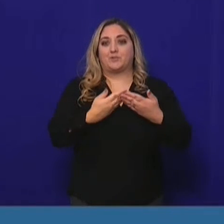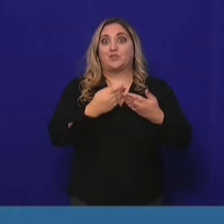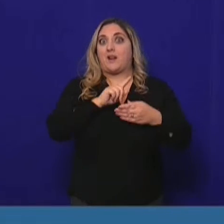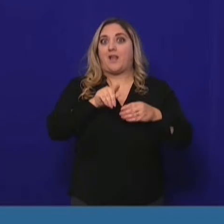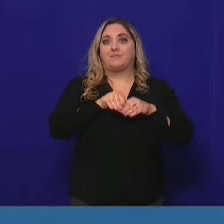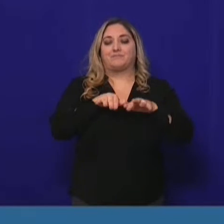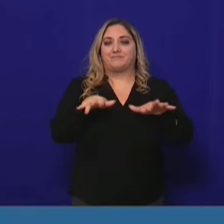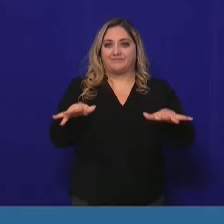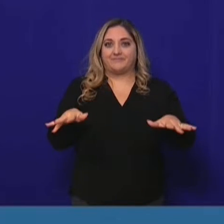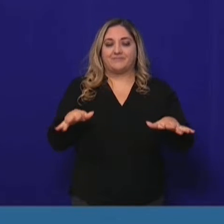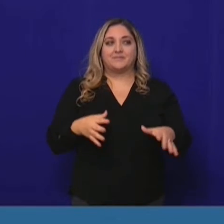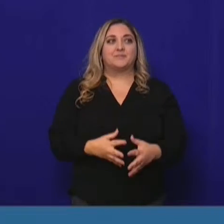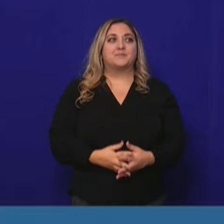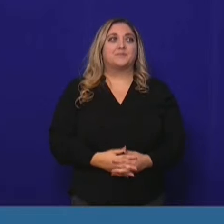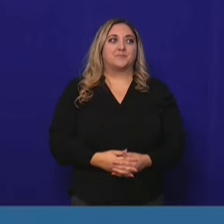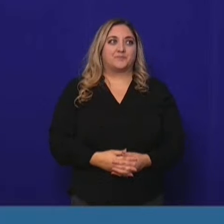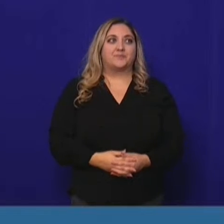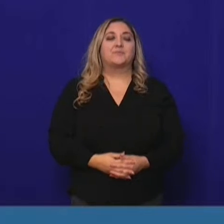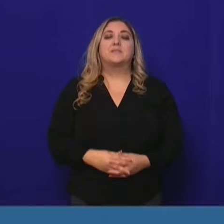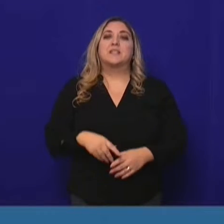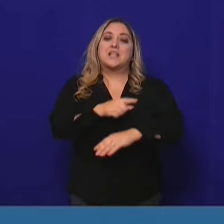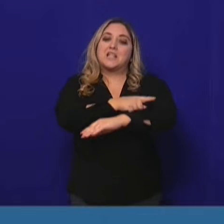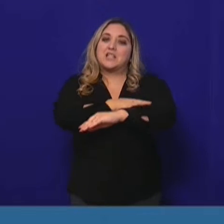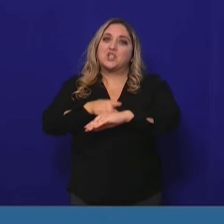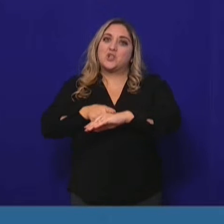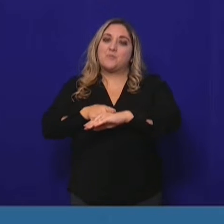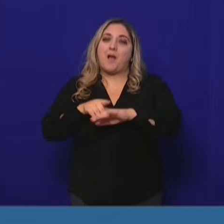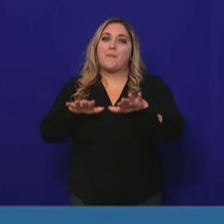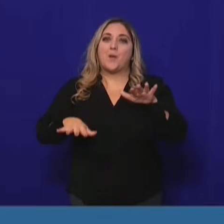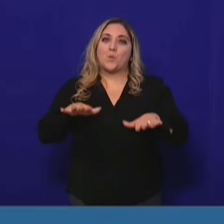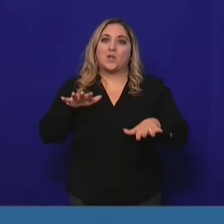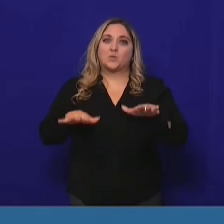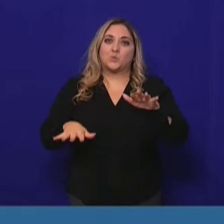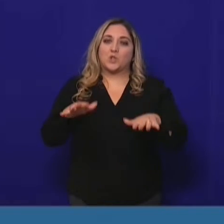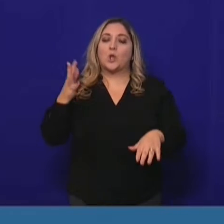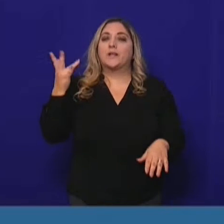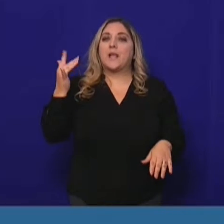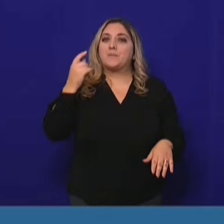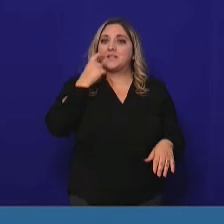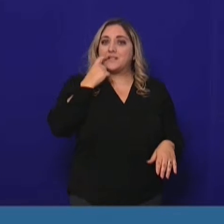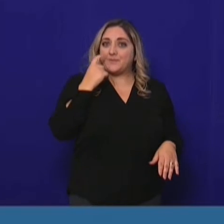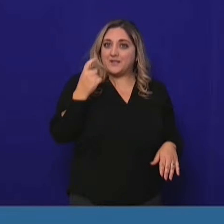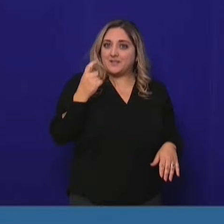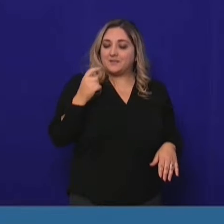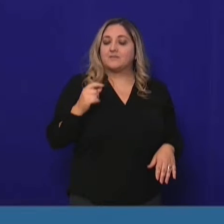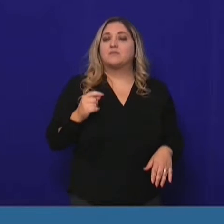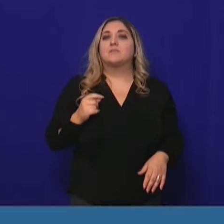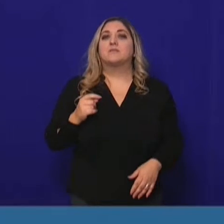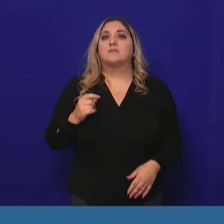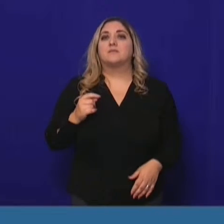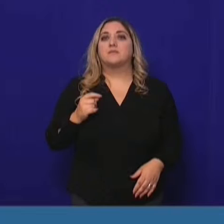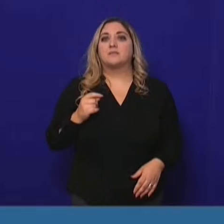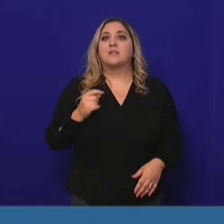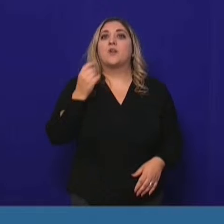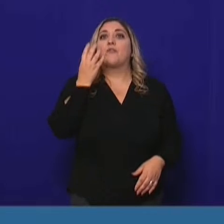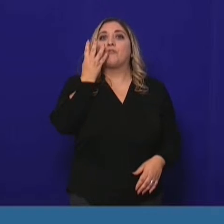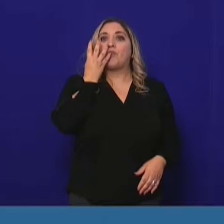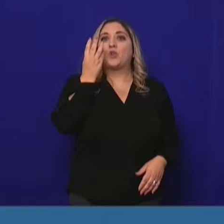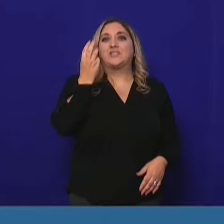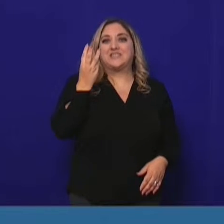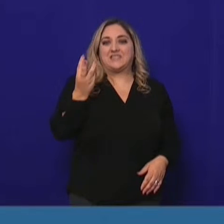trasmissjoni. Fatti l-average age li kellna tal-każijiet li kellna din il-ġimgħa kien ta' 43